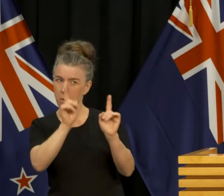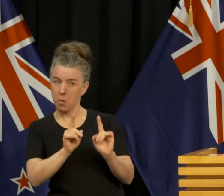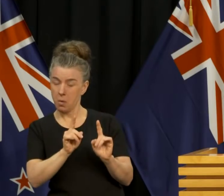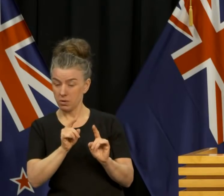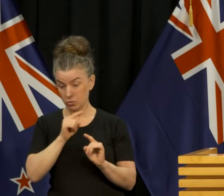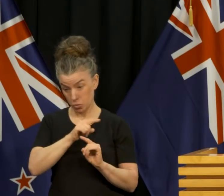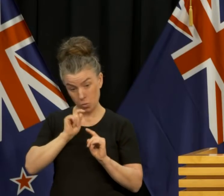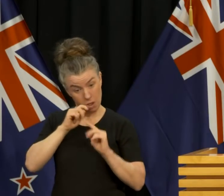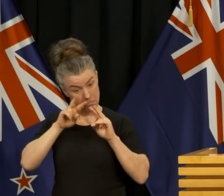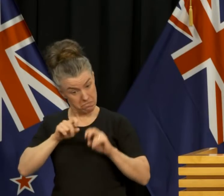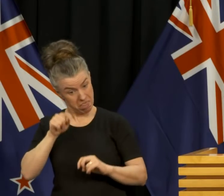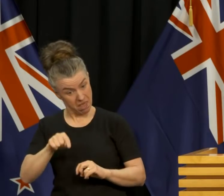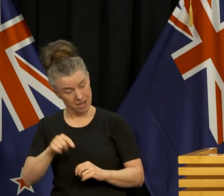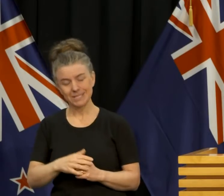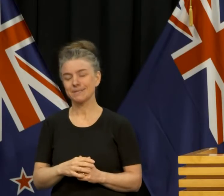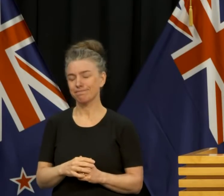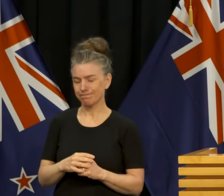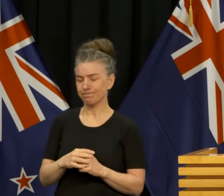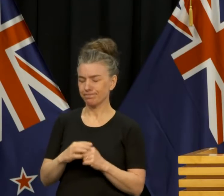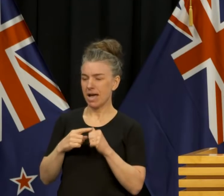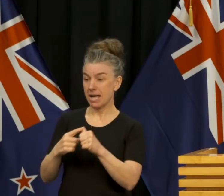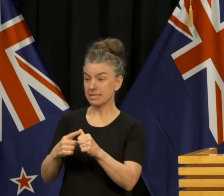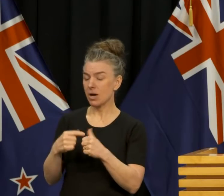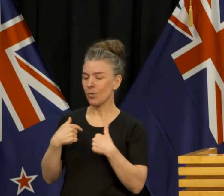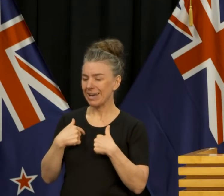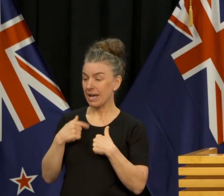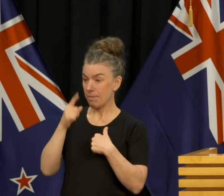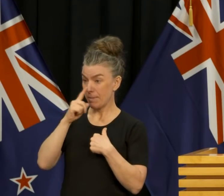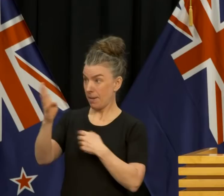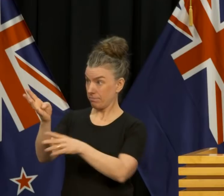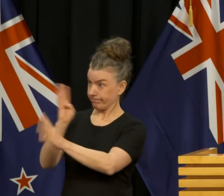of the things that we look at in the health assessments